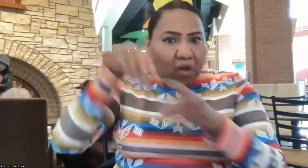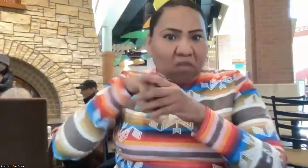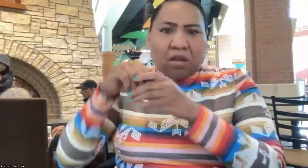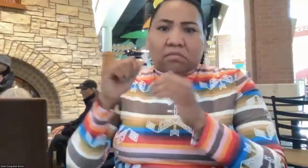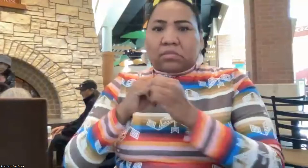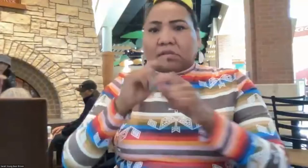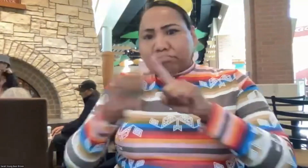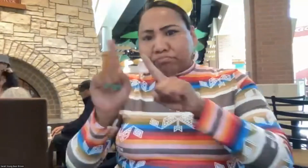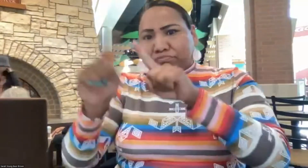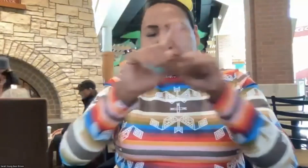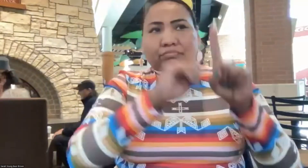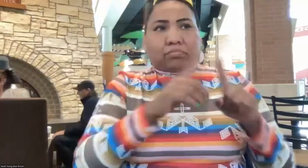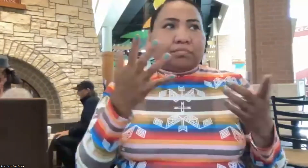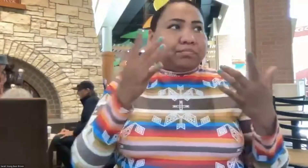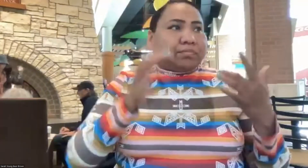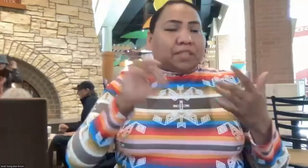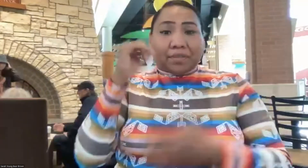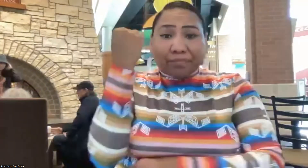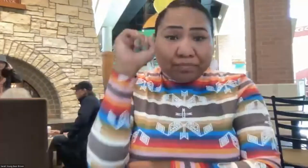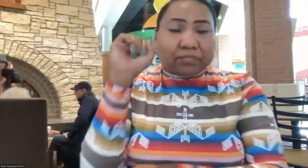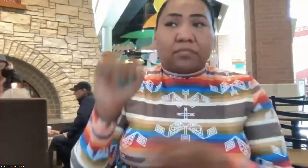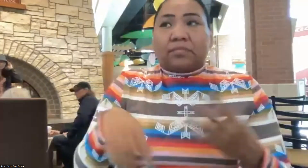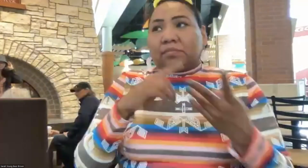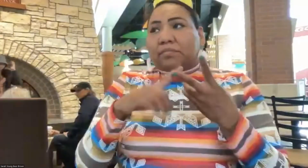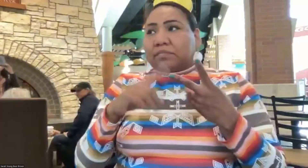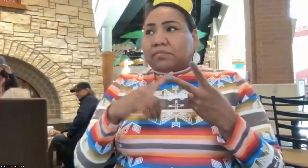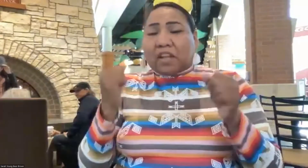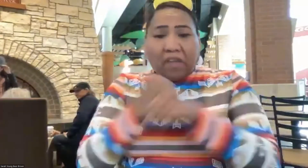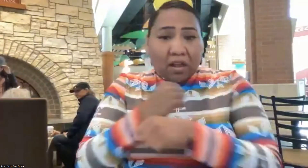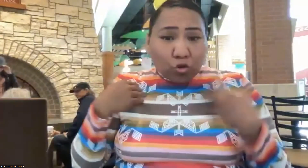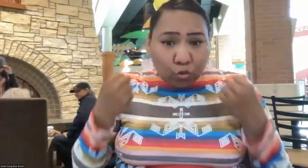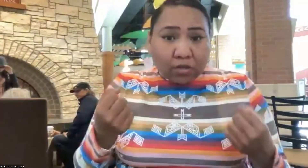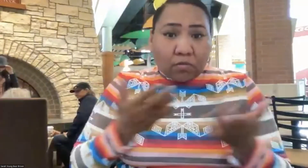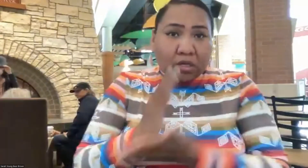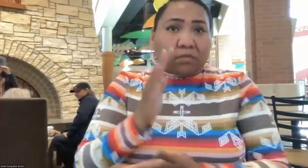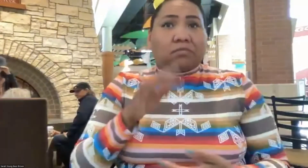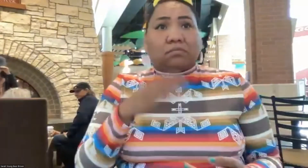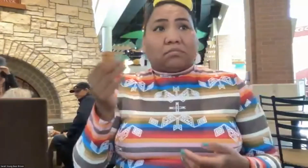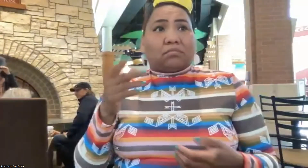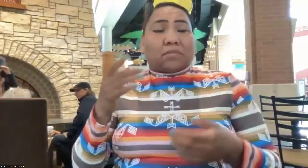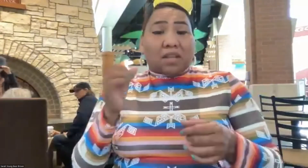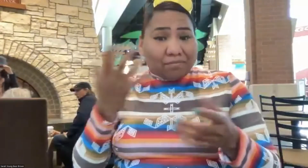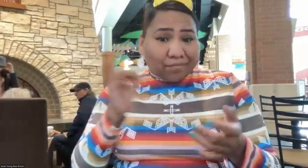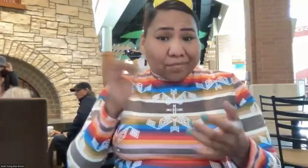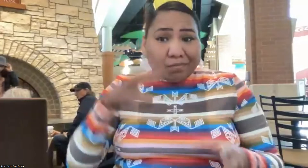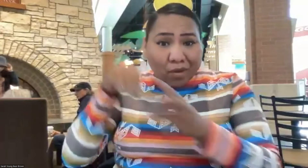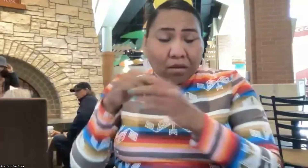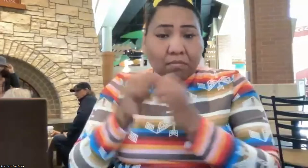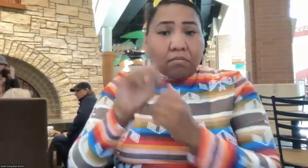and hard to describe, but I'm so grateful that I was able to do it. And I'm so proud that I accomplished that. And now, because of my experience, I